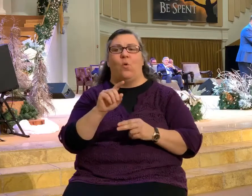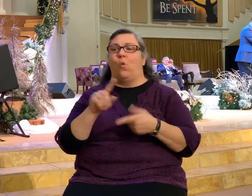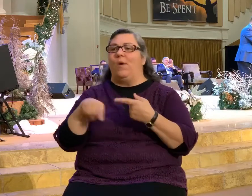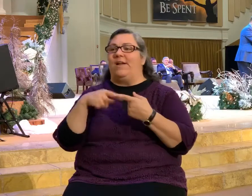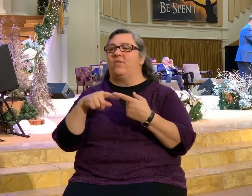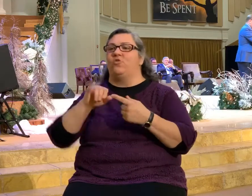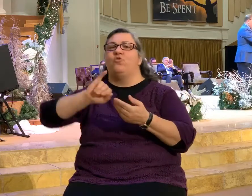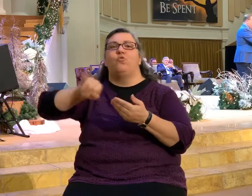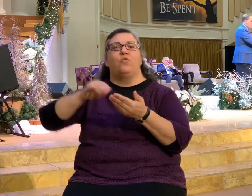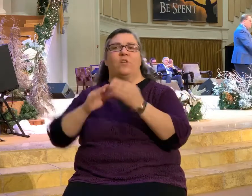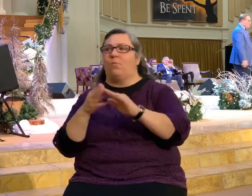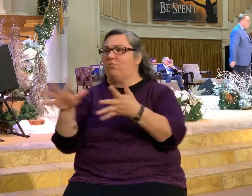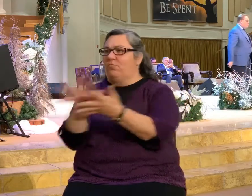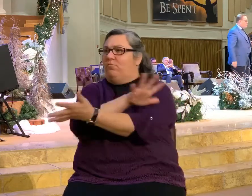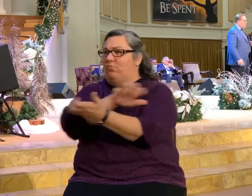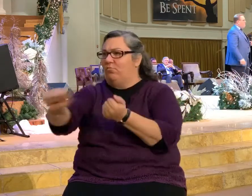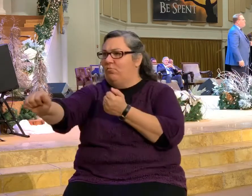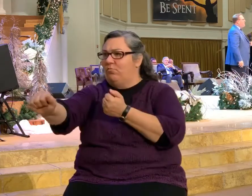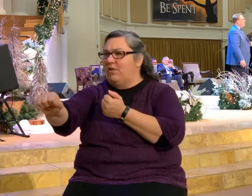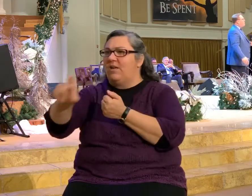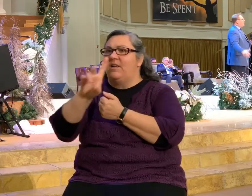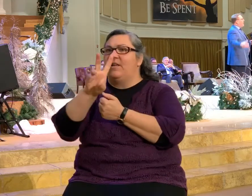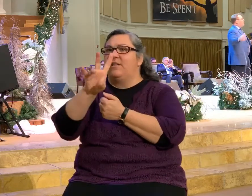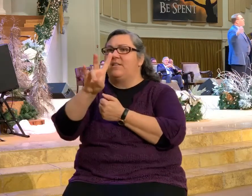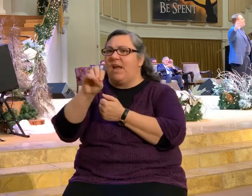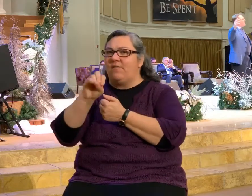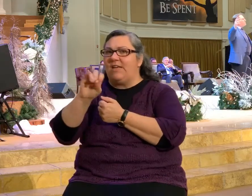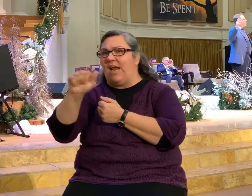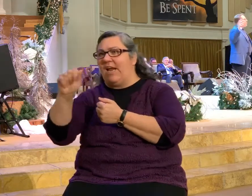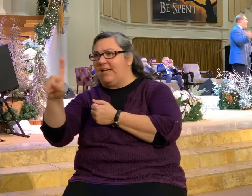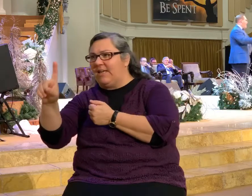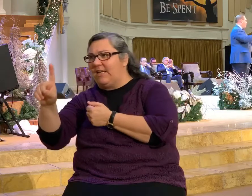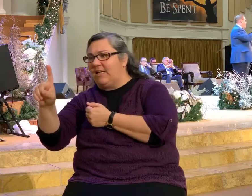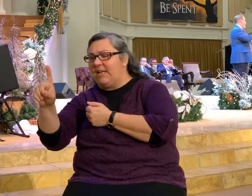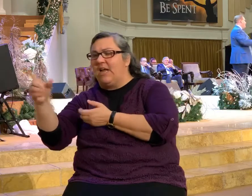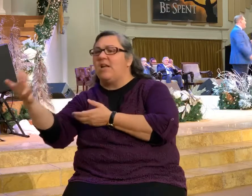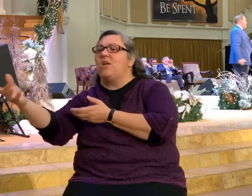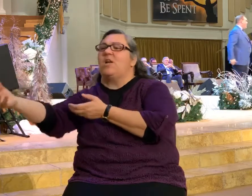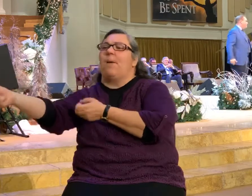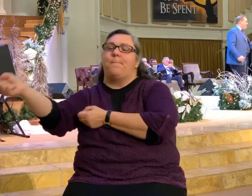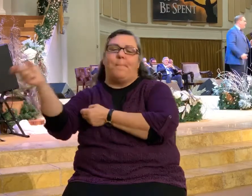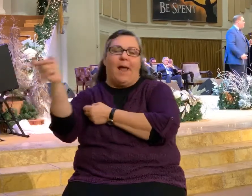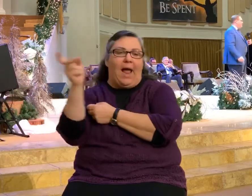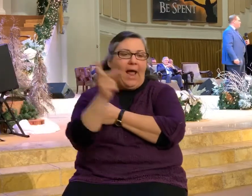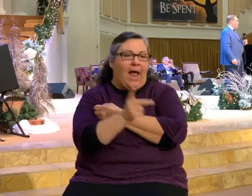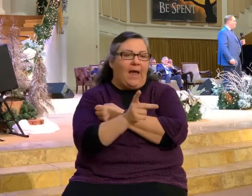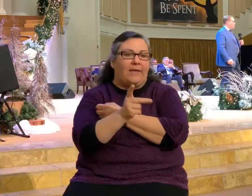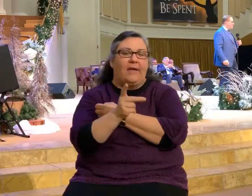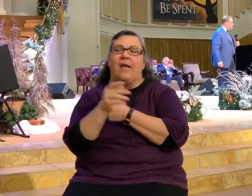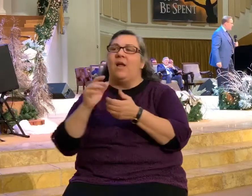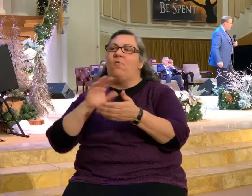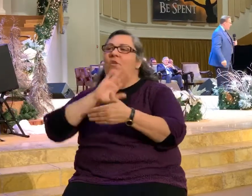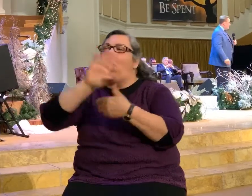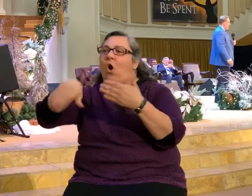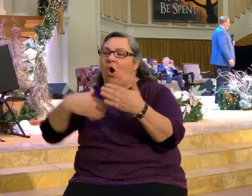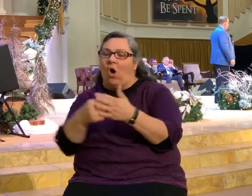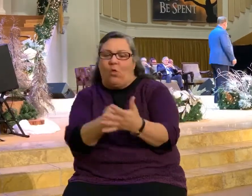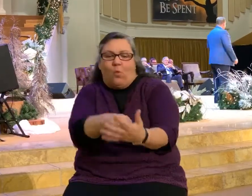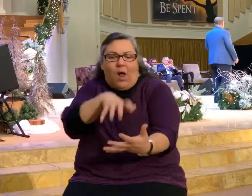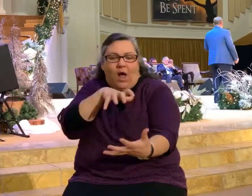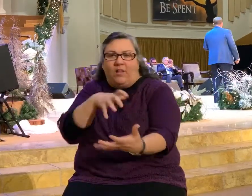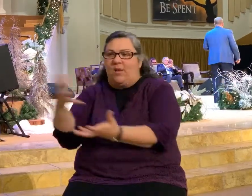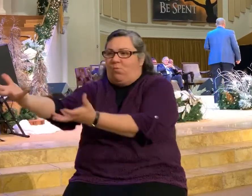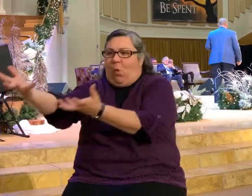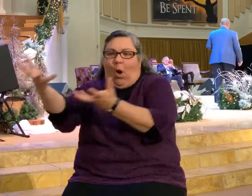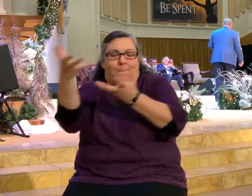70 AD, he returned to Jerusalem, bringing with him the wealth that he had pillaged from Jerusalem. I found out